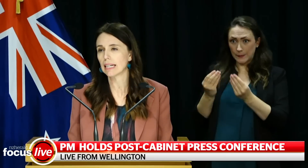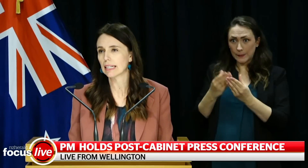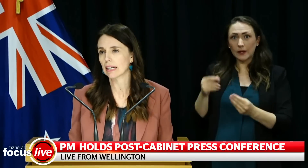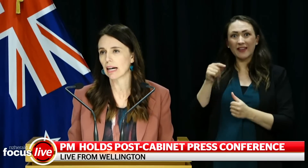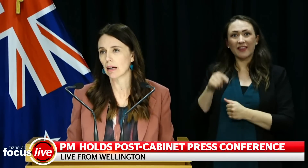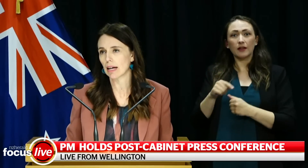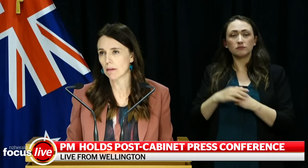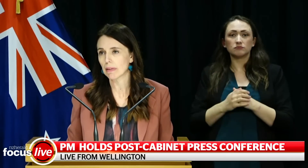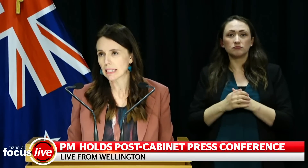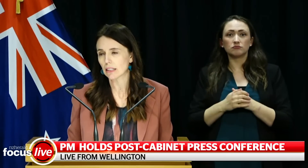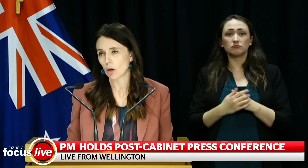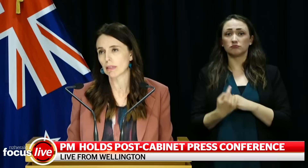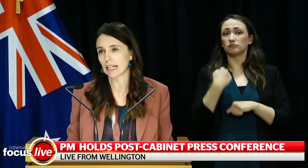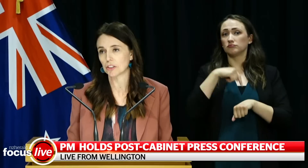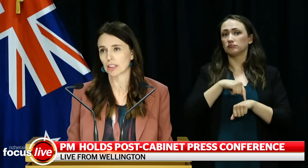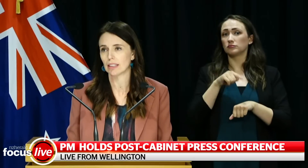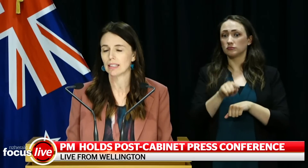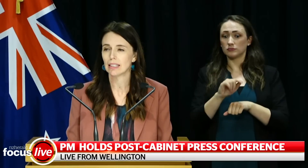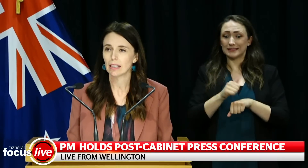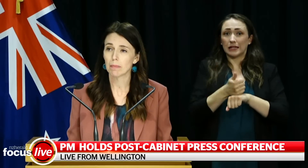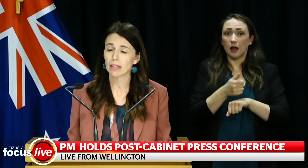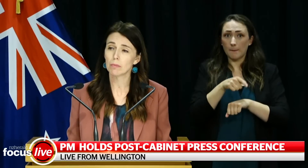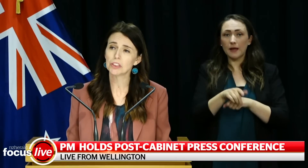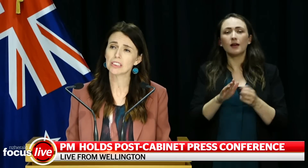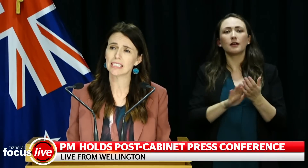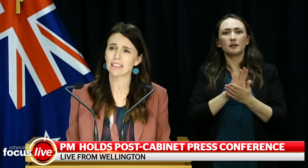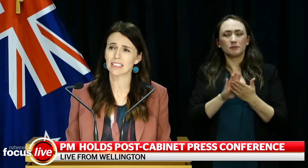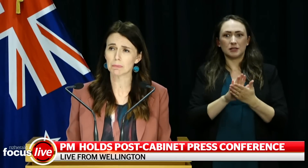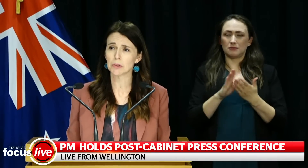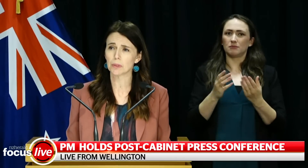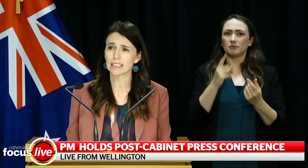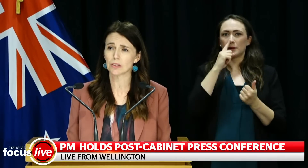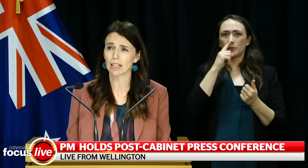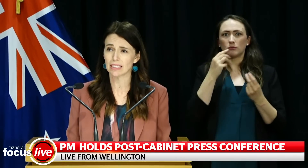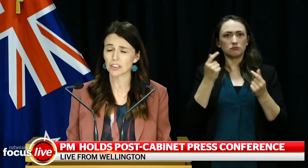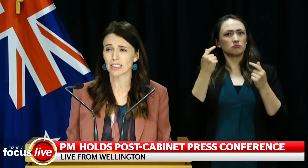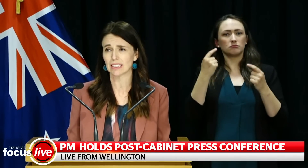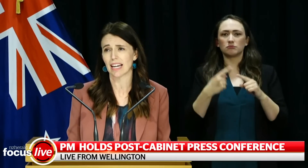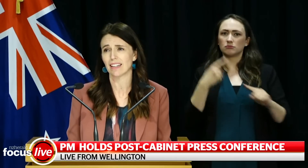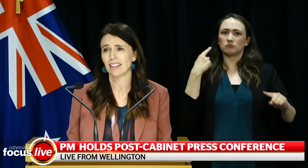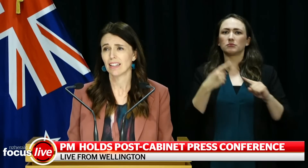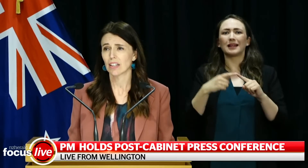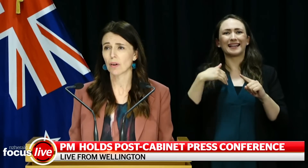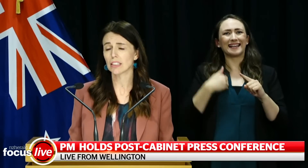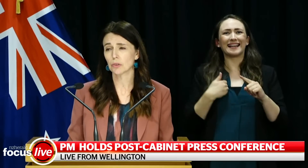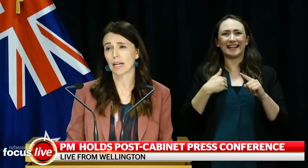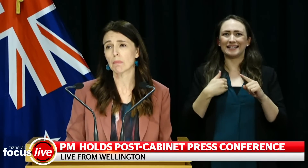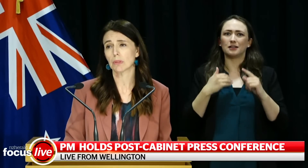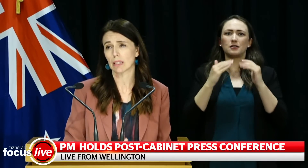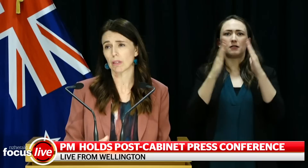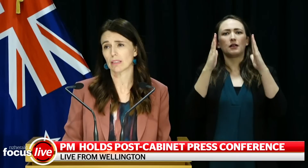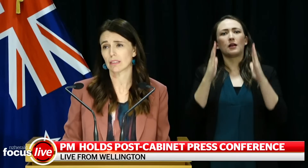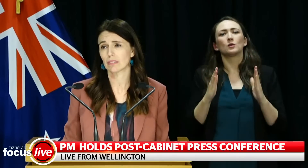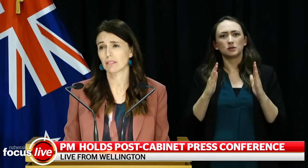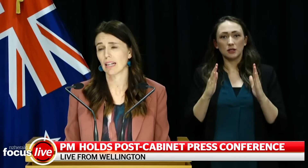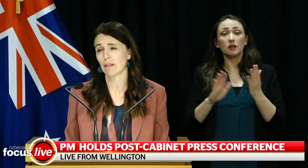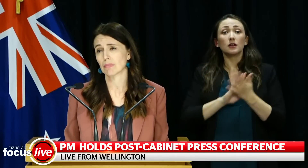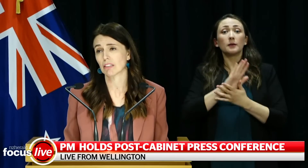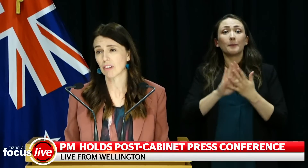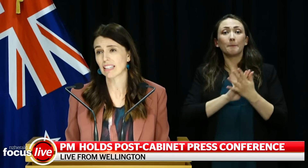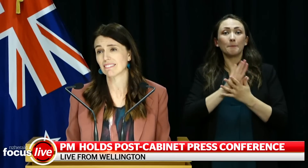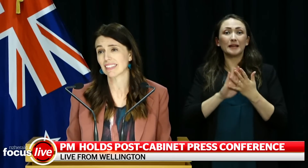system needing immediate accommodation. The Emergency Housing Special Needs Grant is just that, a grant to enable someone